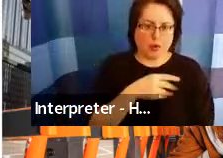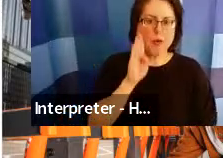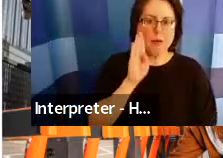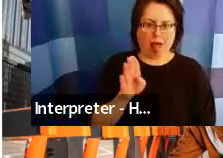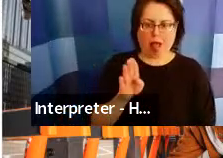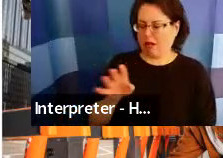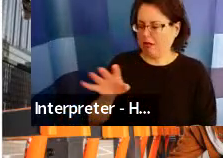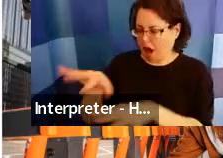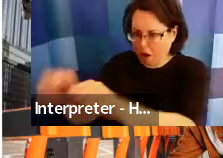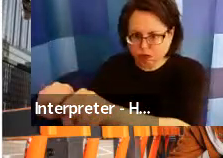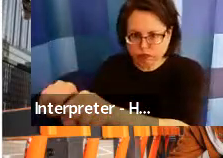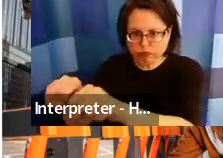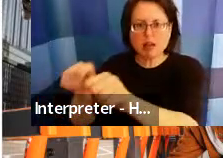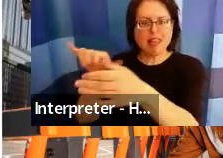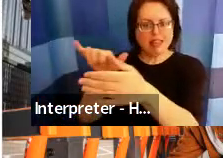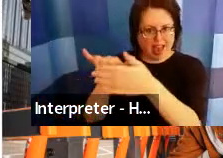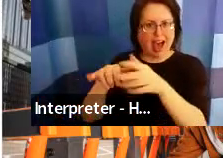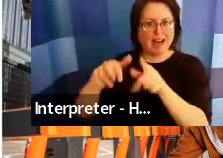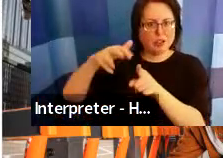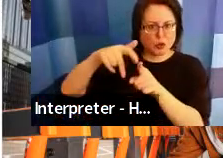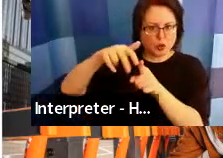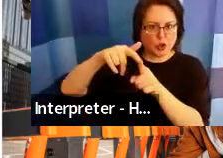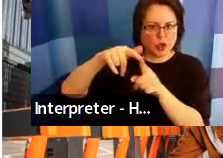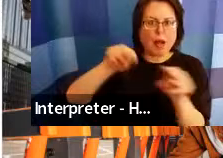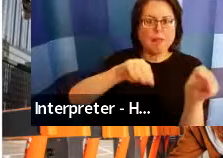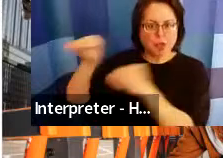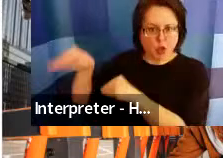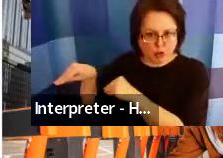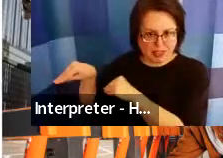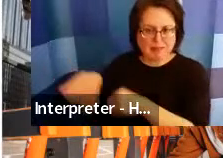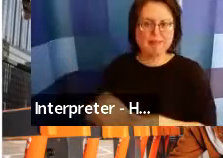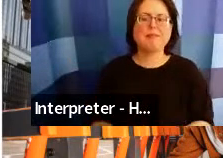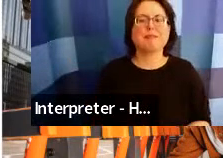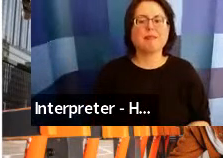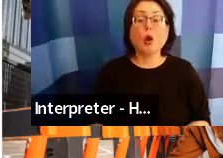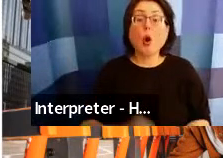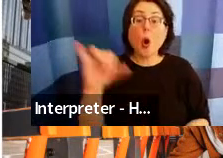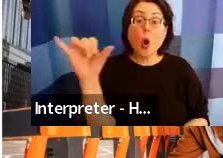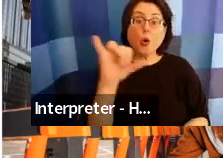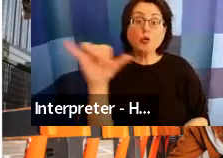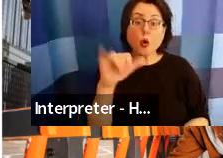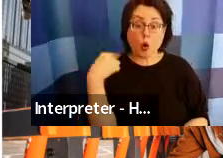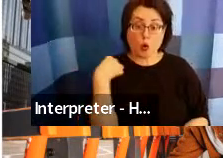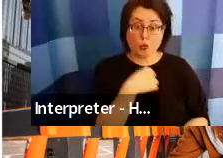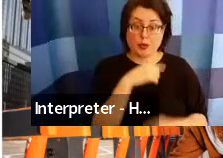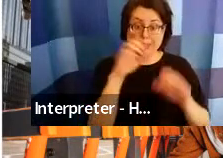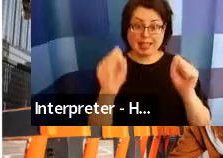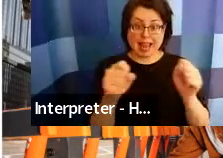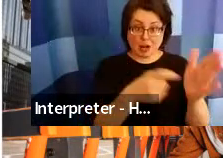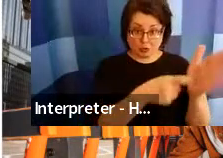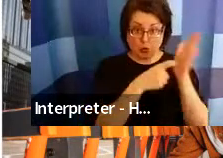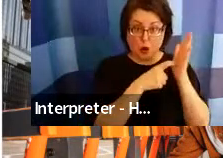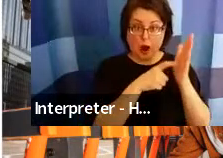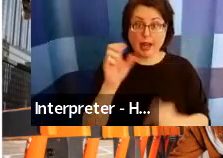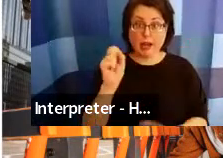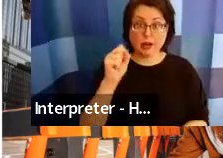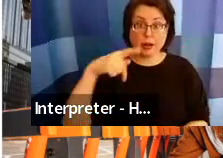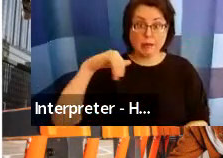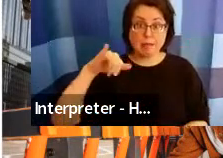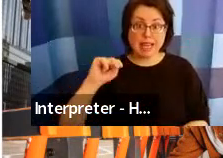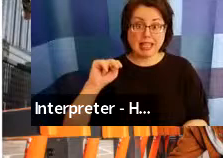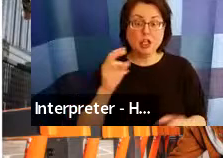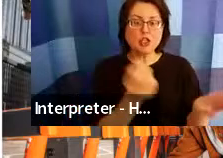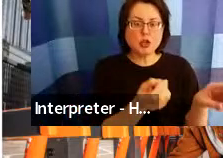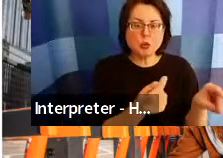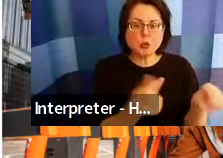2 hours. And we're also able to require SPIN to remove their scooters